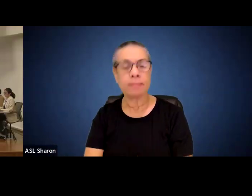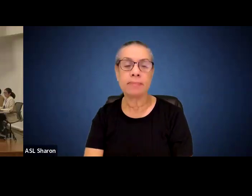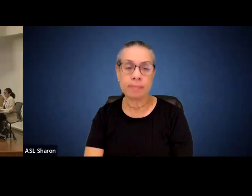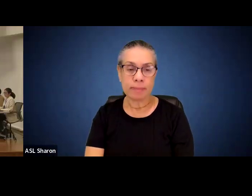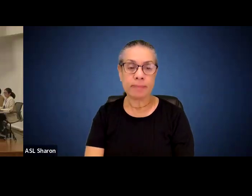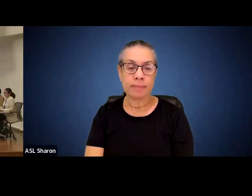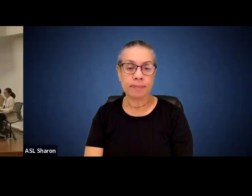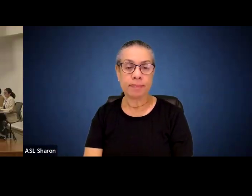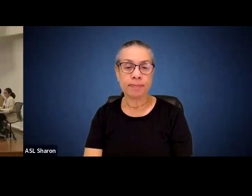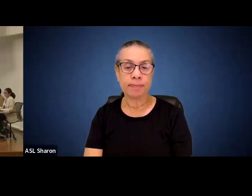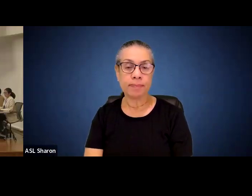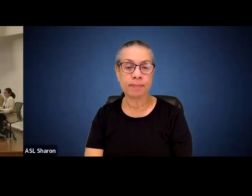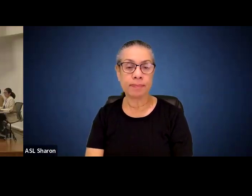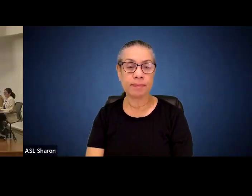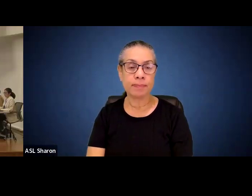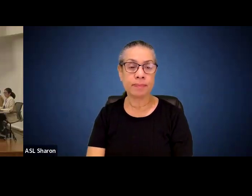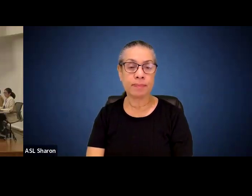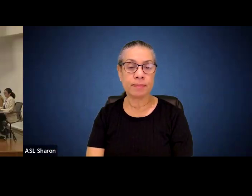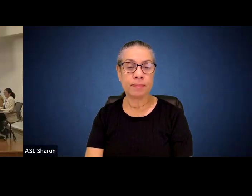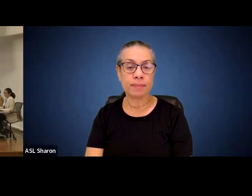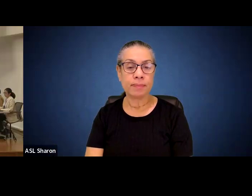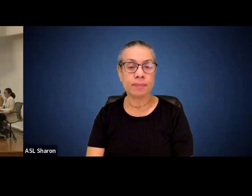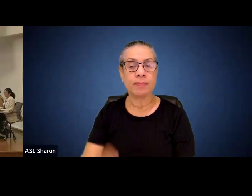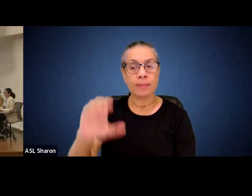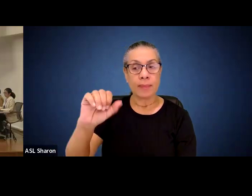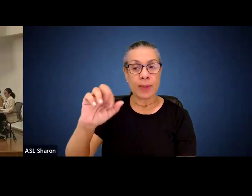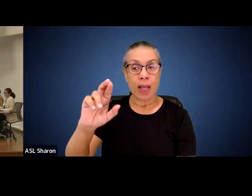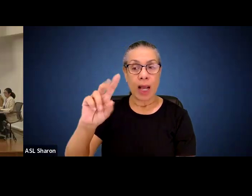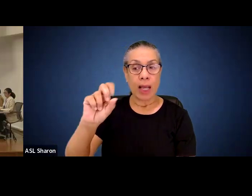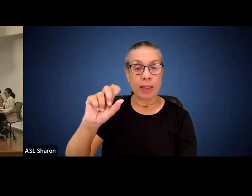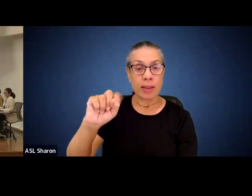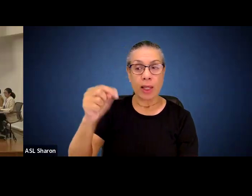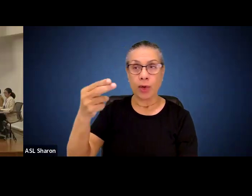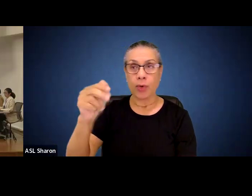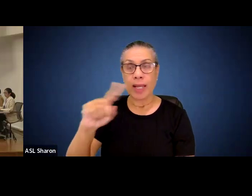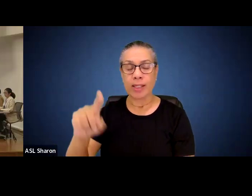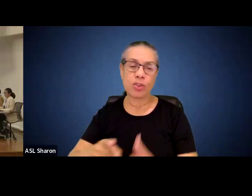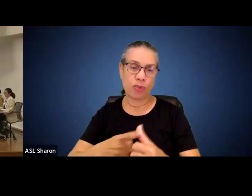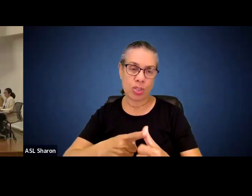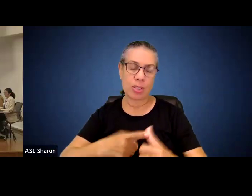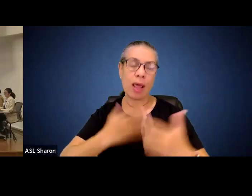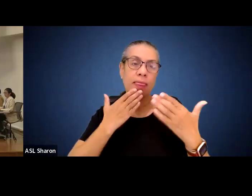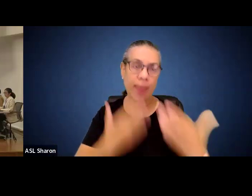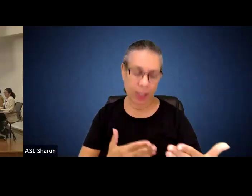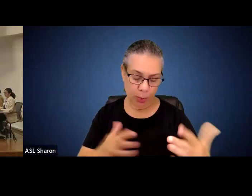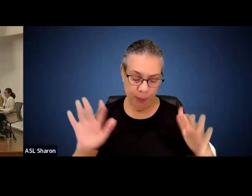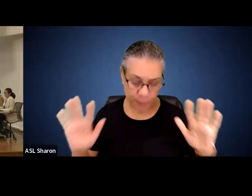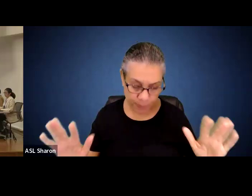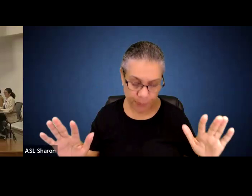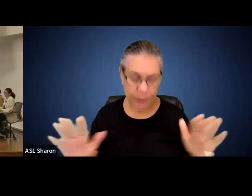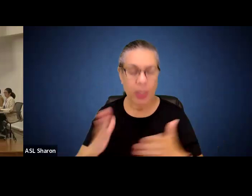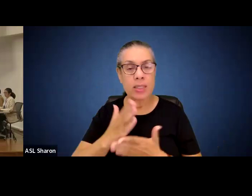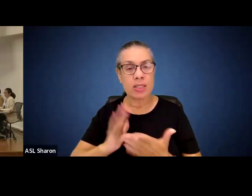Thank you. I guess I'll start with just gratitude on some of